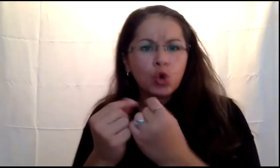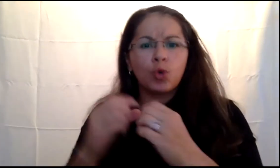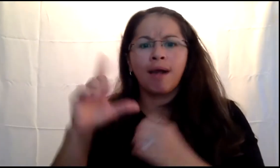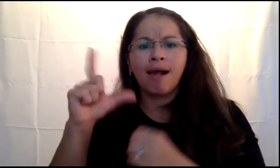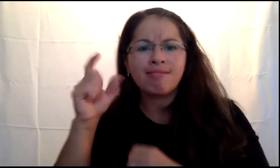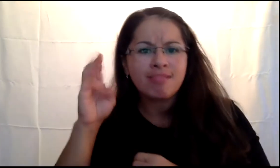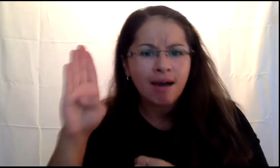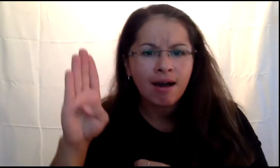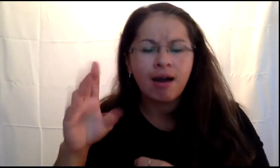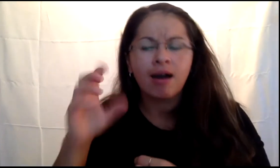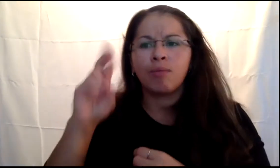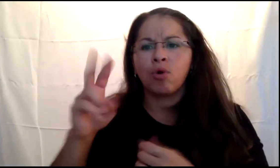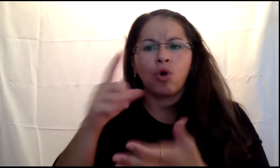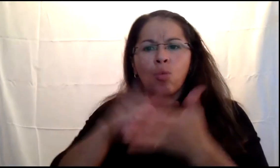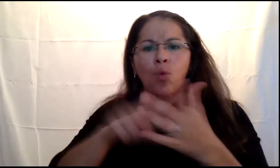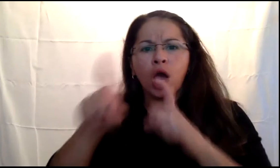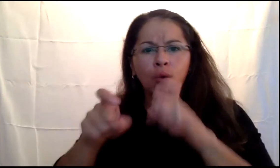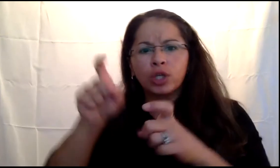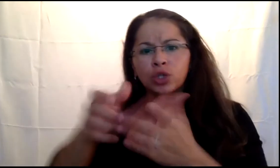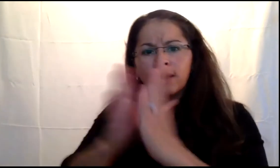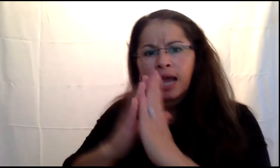or administration on a particular campus?